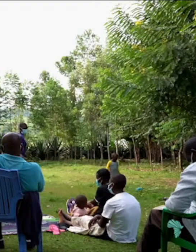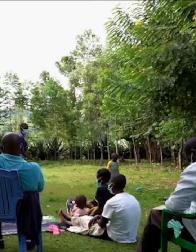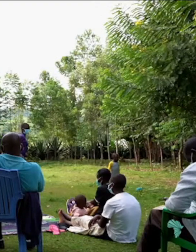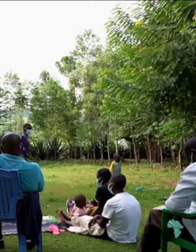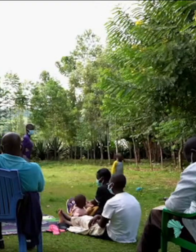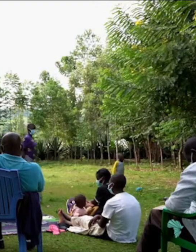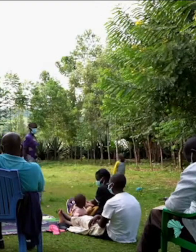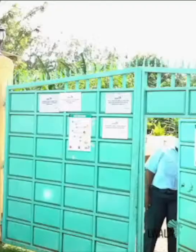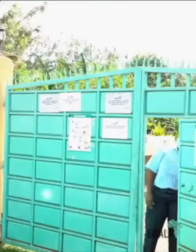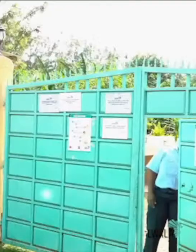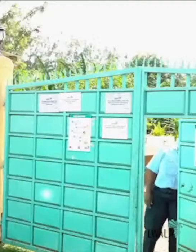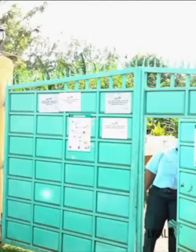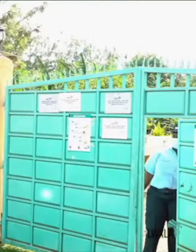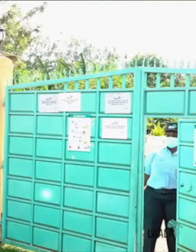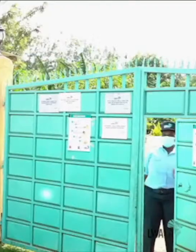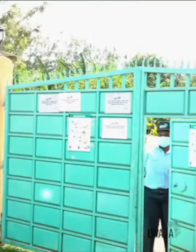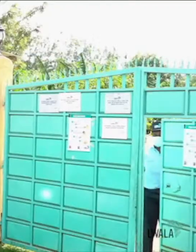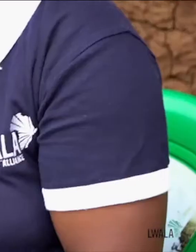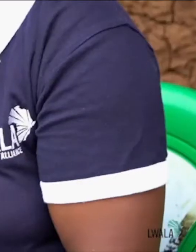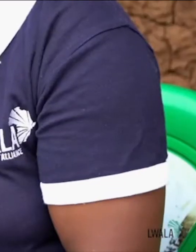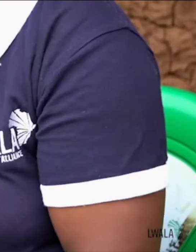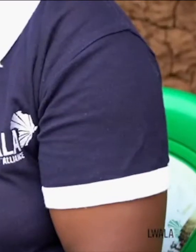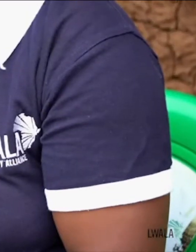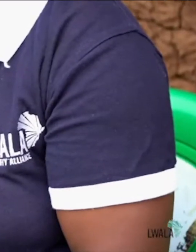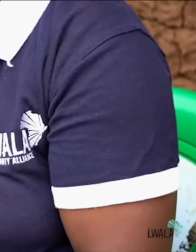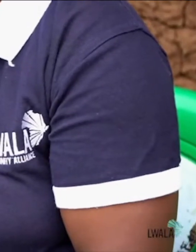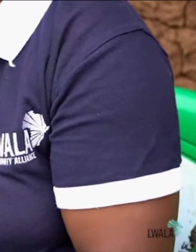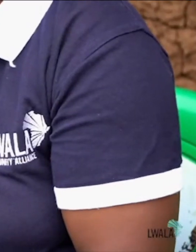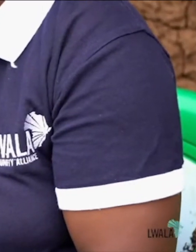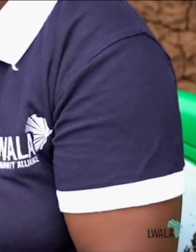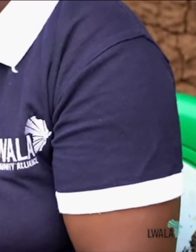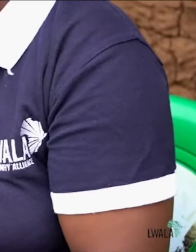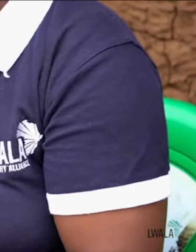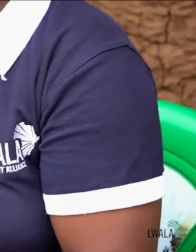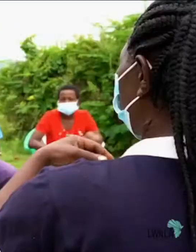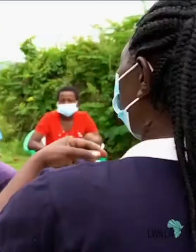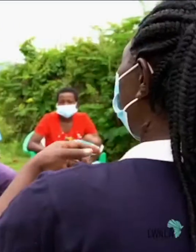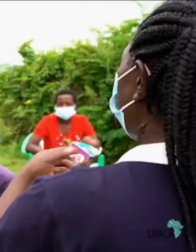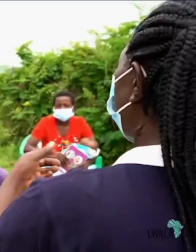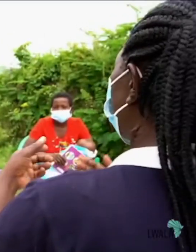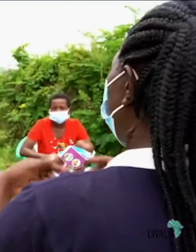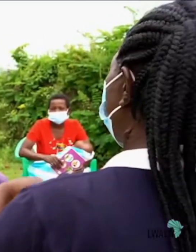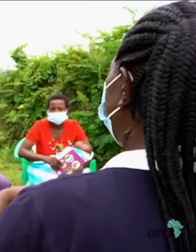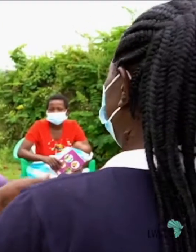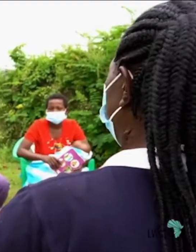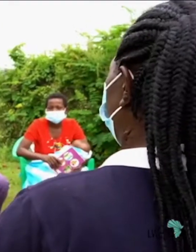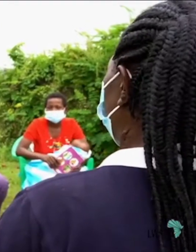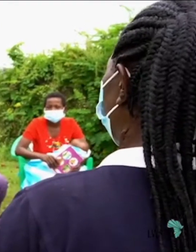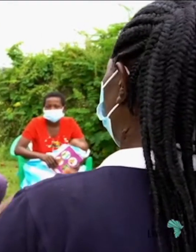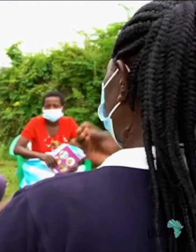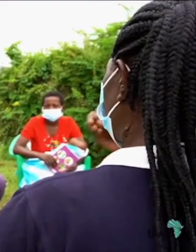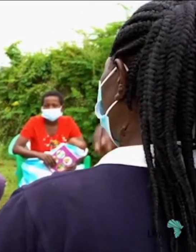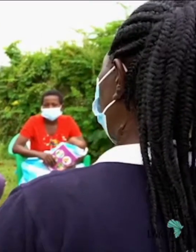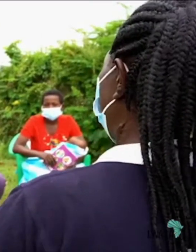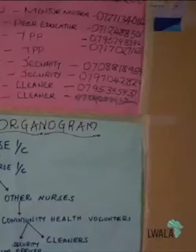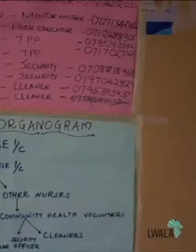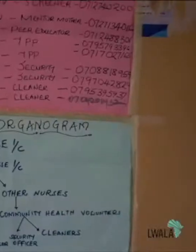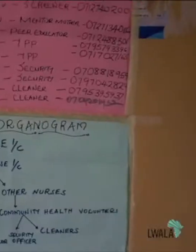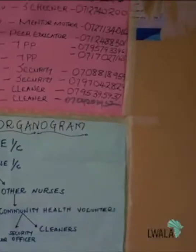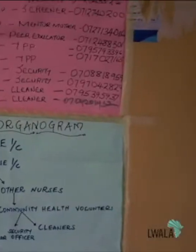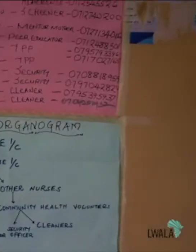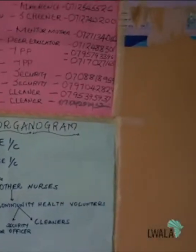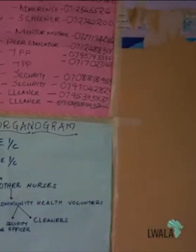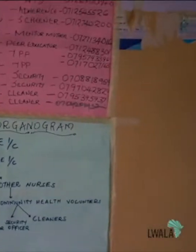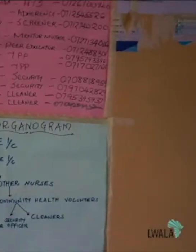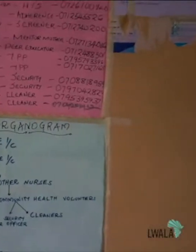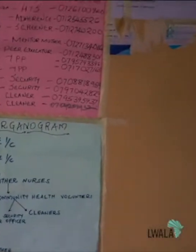community-led health model, Lola Community Alliance aims to build the capacity of rural communities to advance their own comprehensive well-being. It